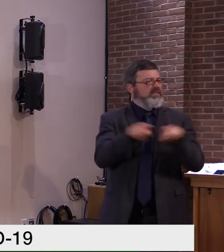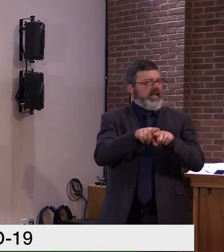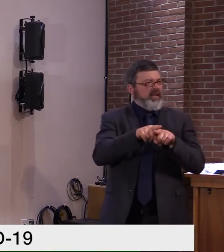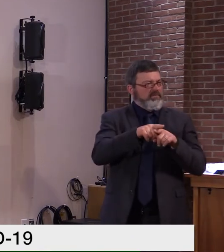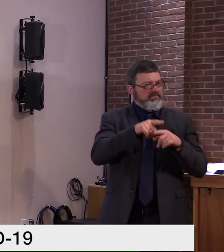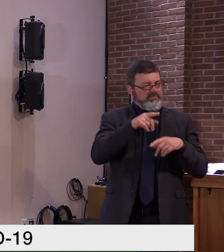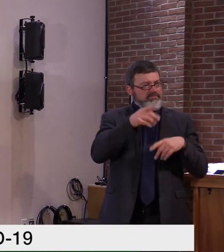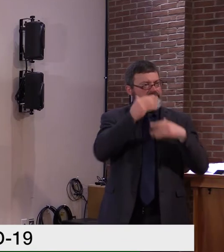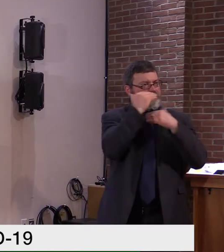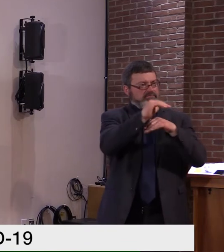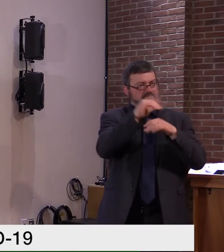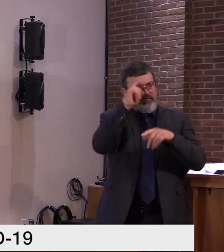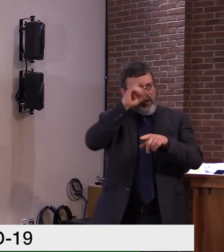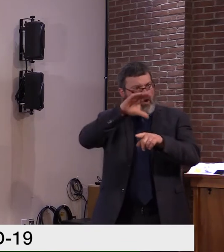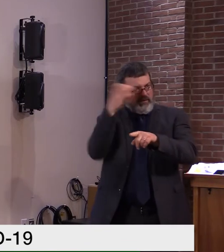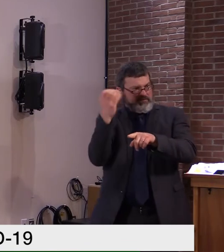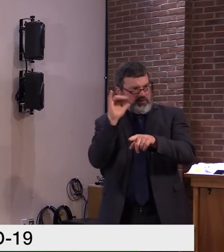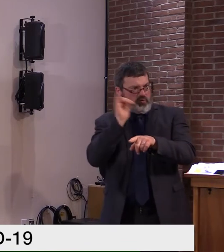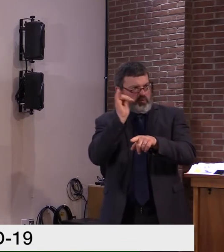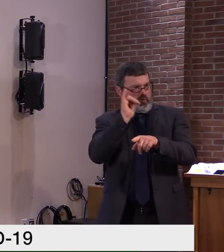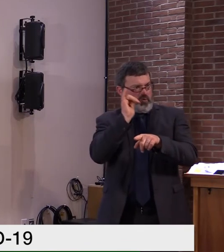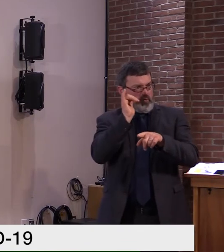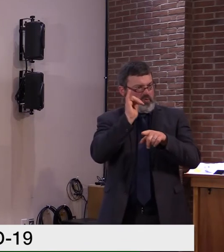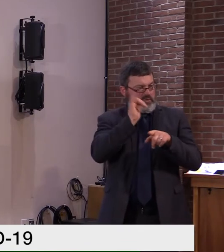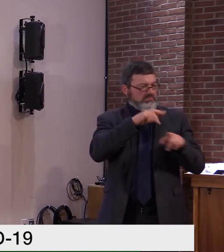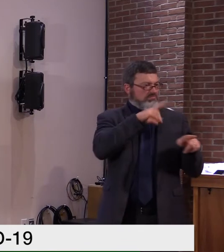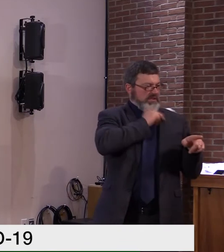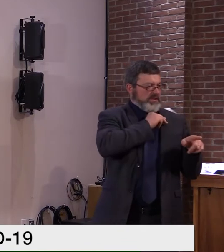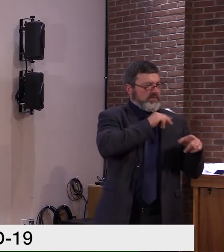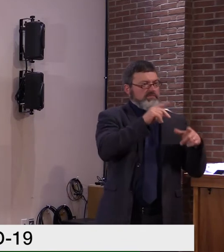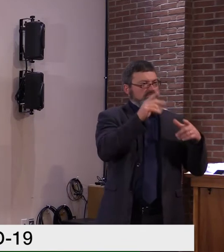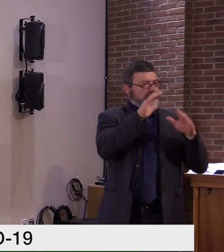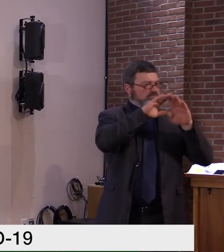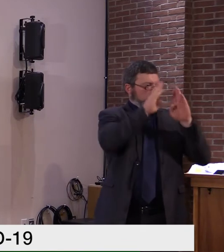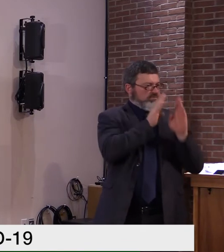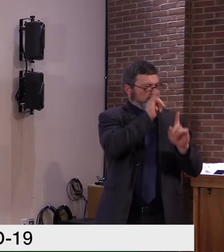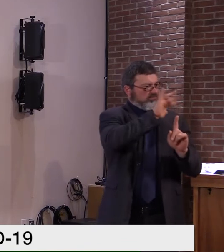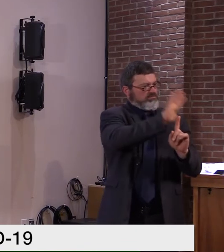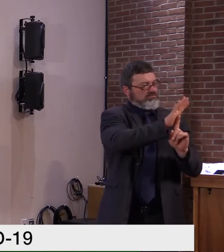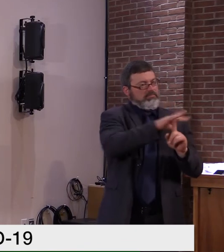Guy Page, Chronicle of the Vermont State House.